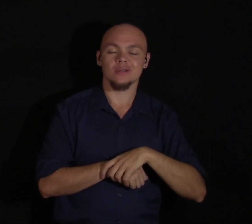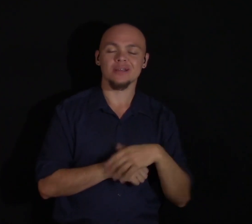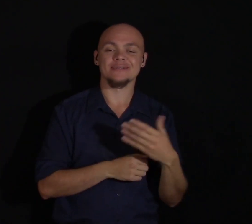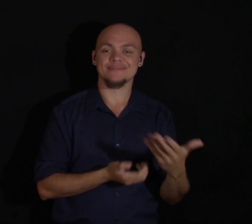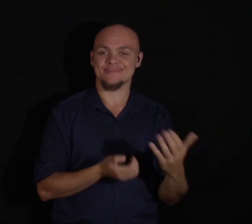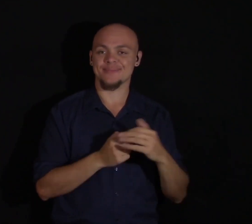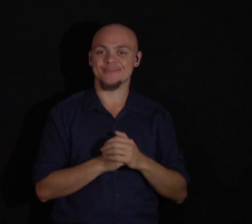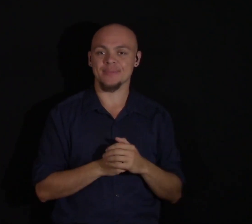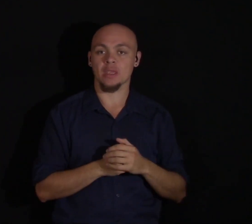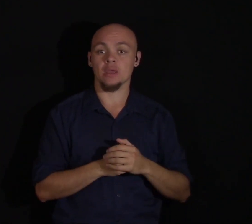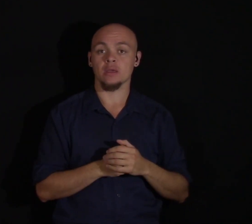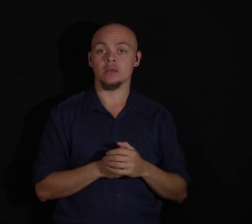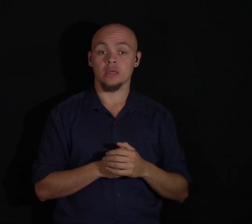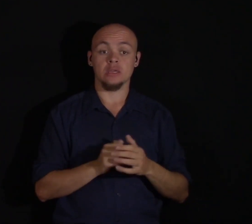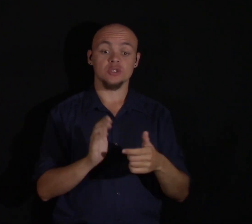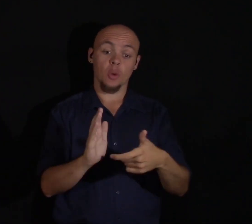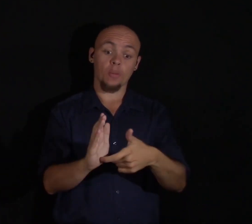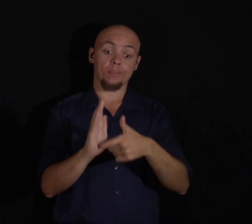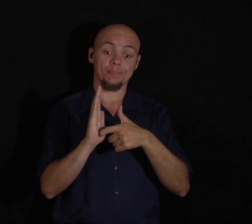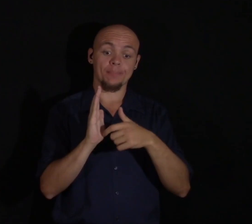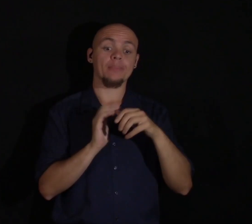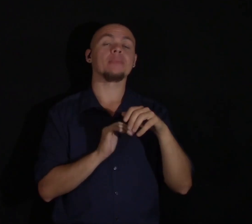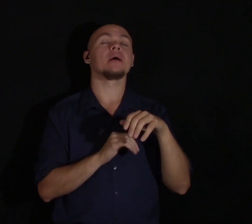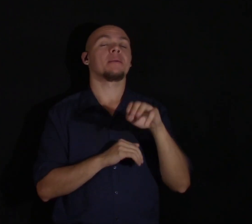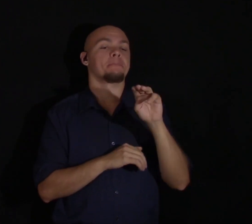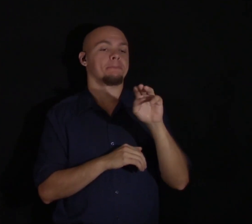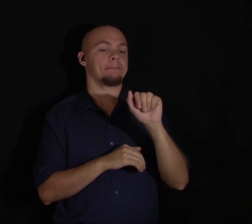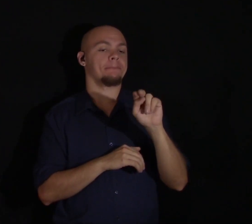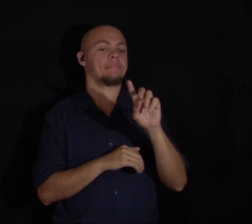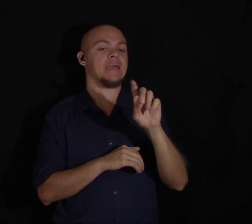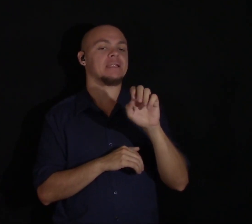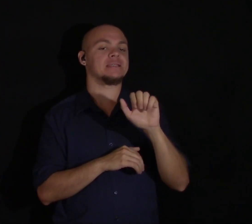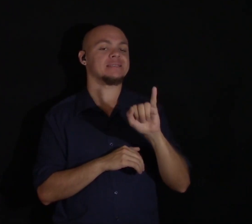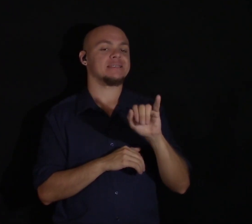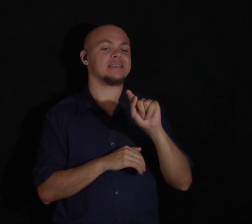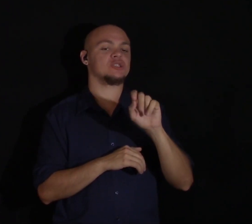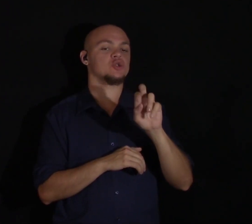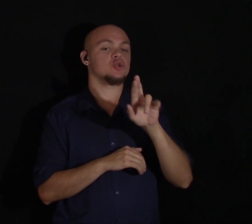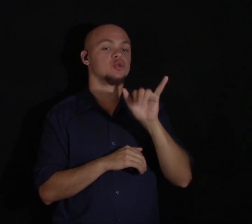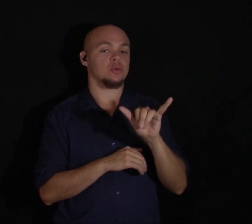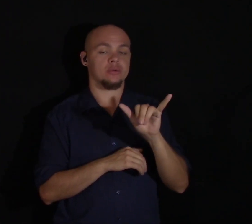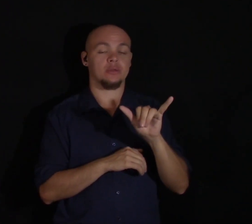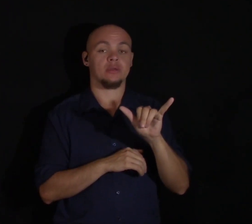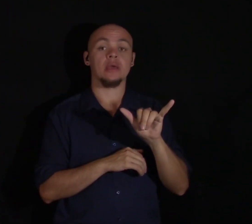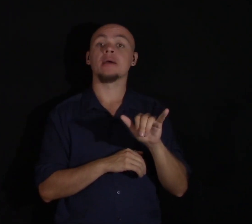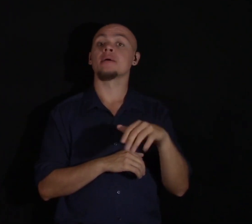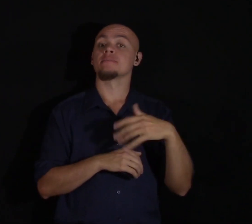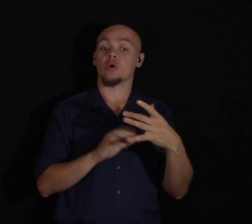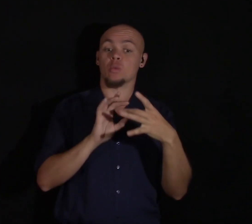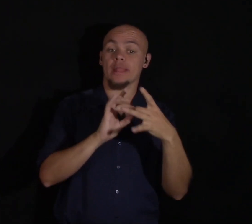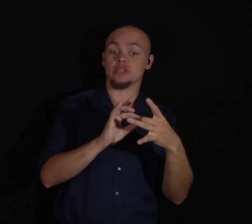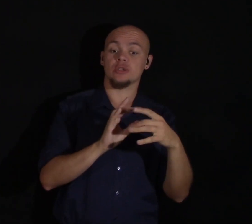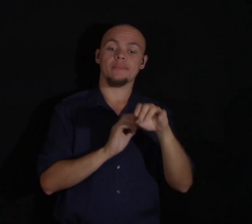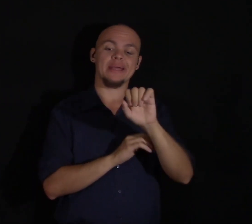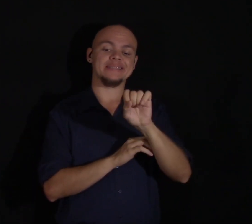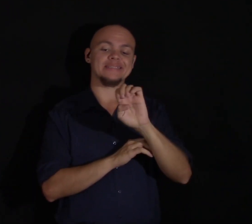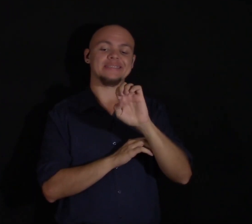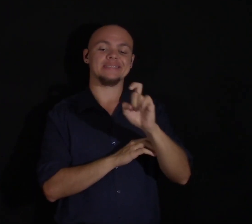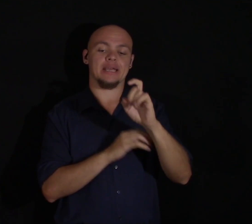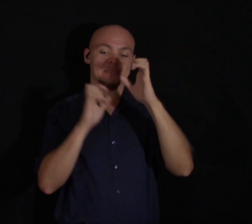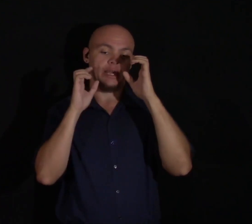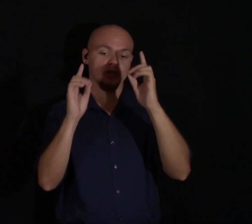In addition to being mandatory, relationship and sex education has to be comprehensive. Rather than